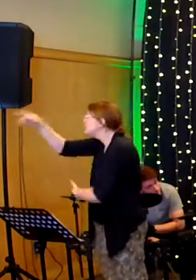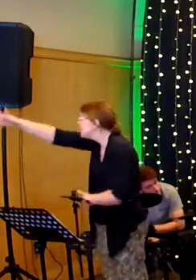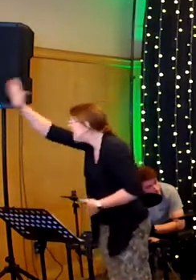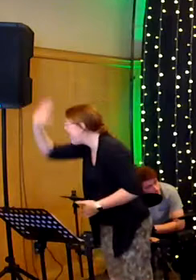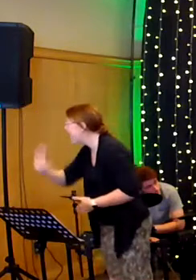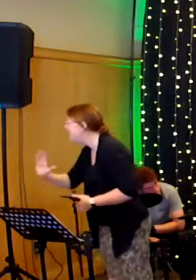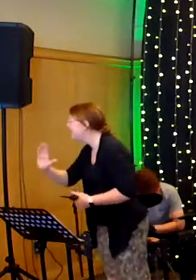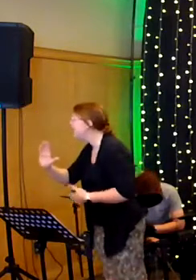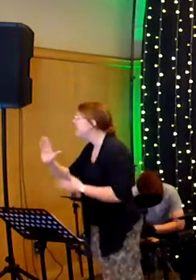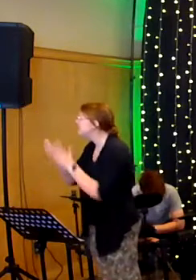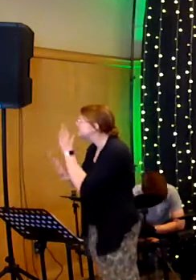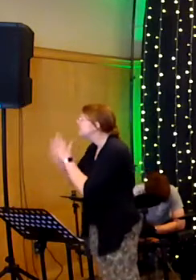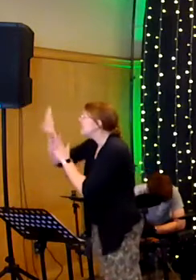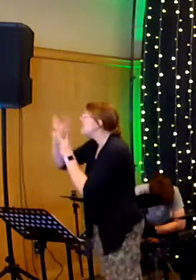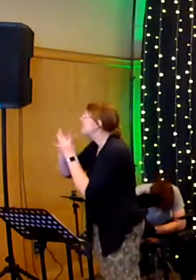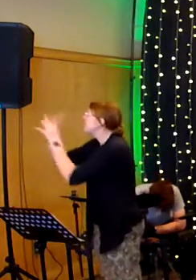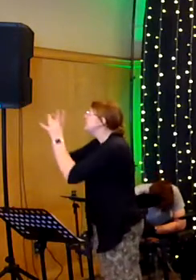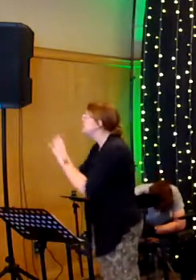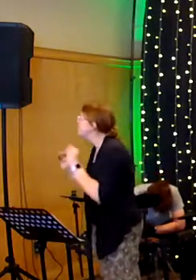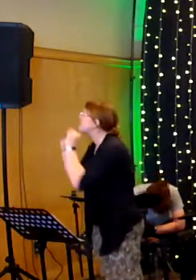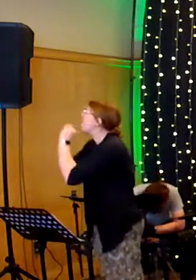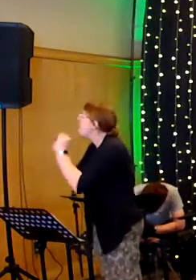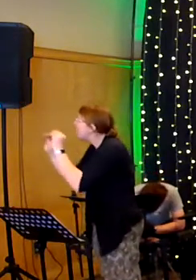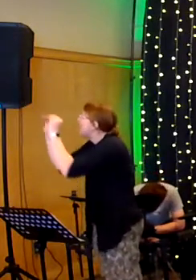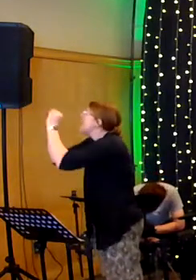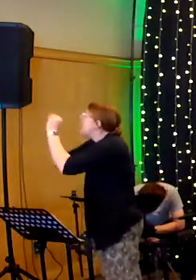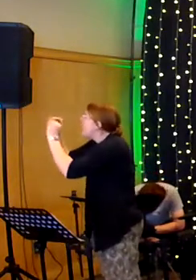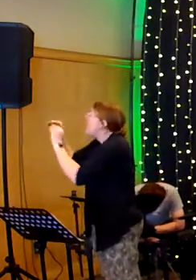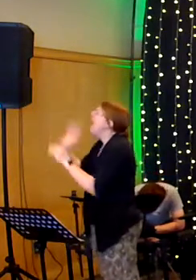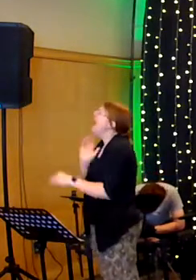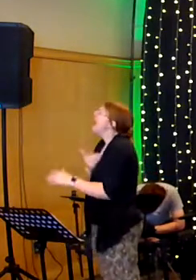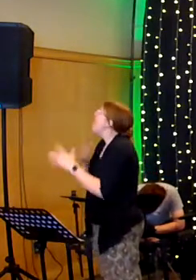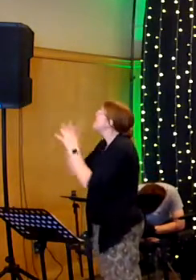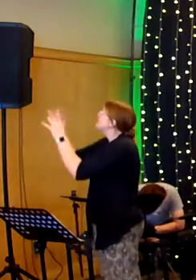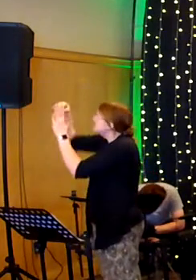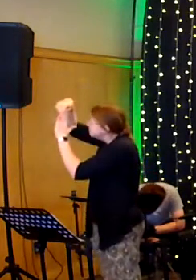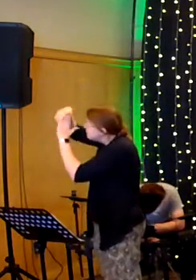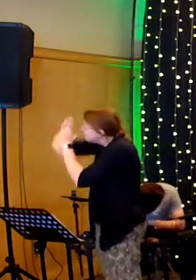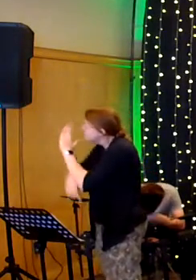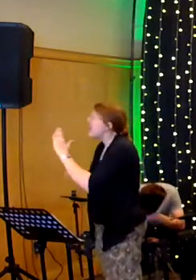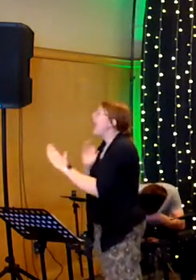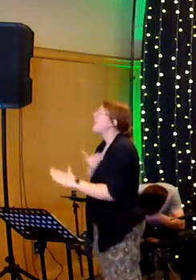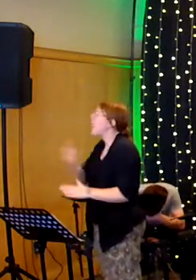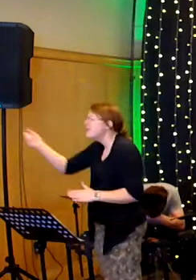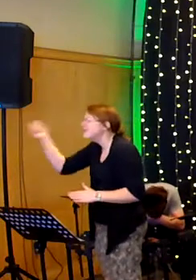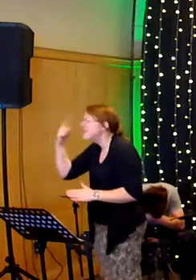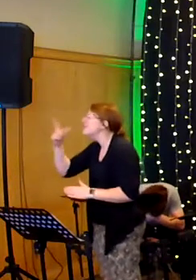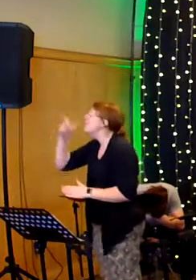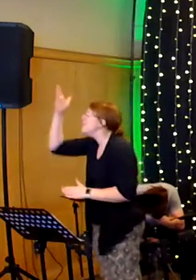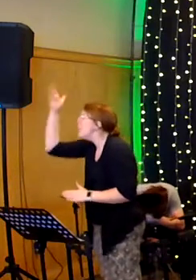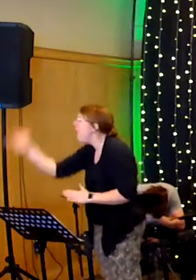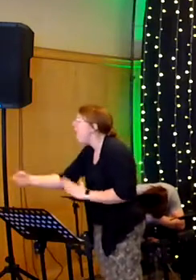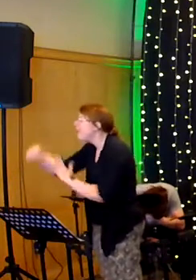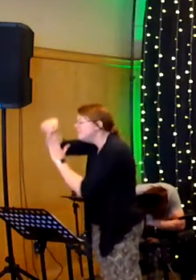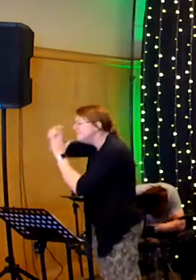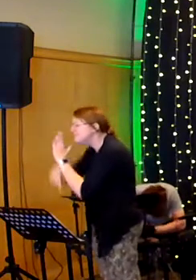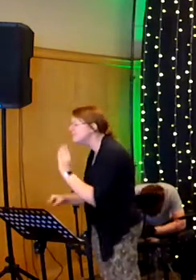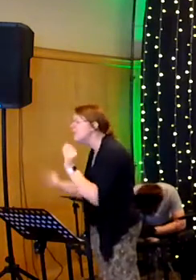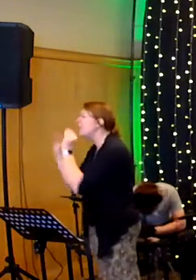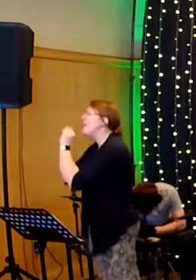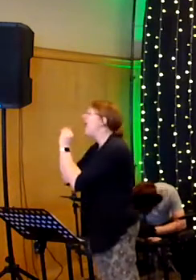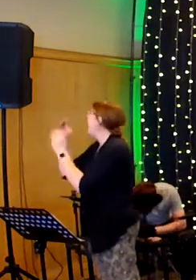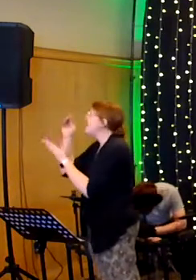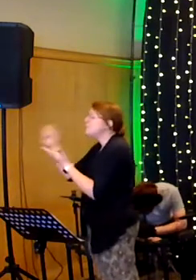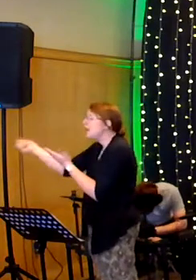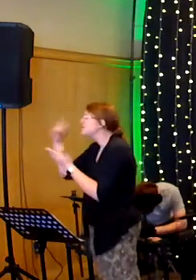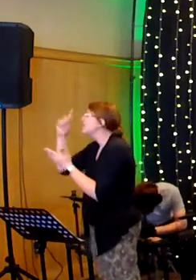more, to grow deeper and deeper in our knowledge of who you are and what you desire for each one of us in our